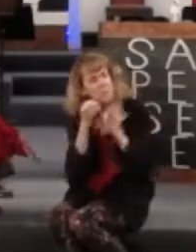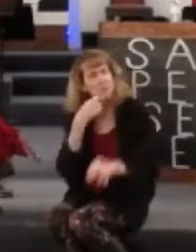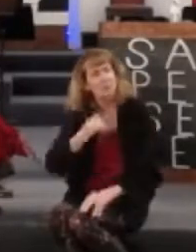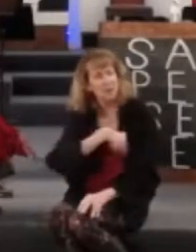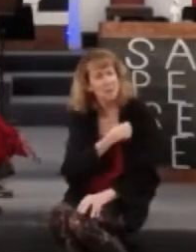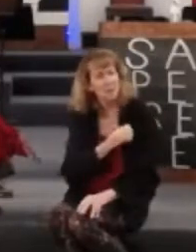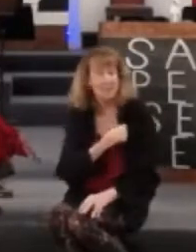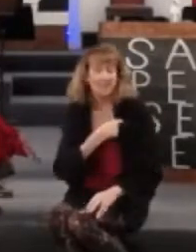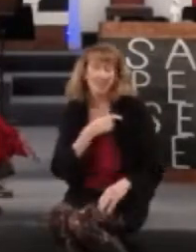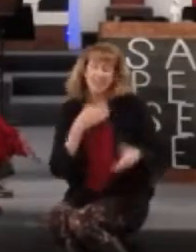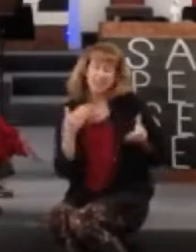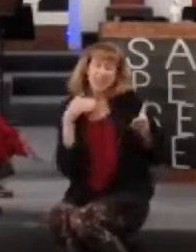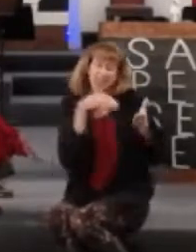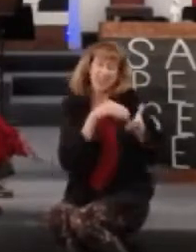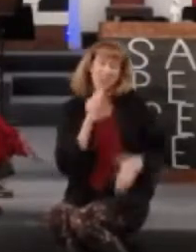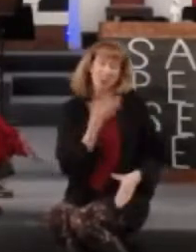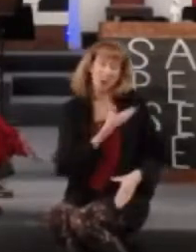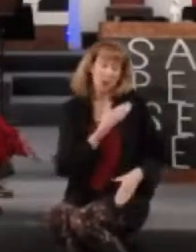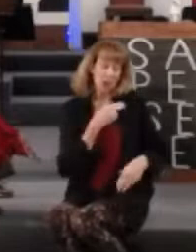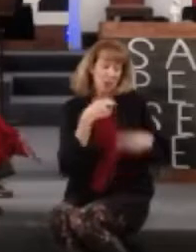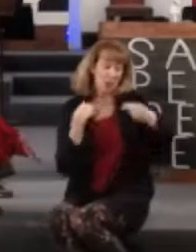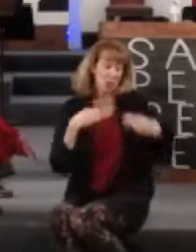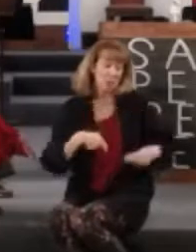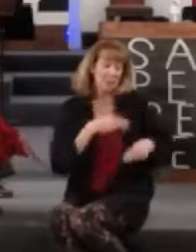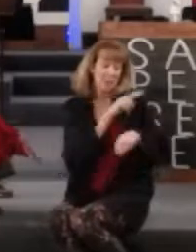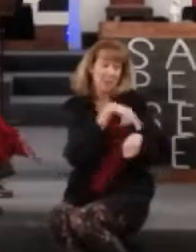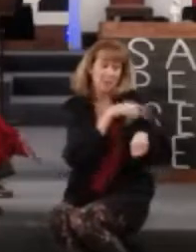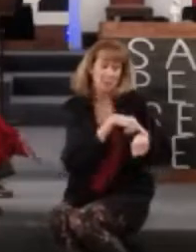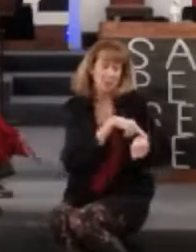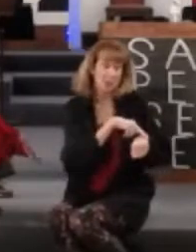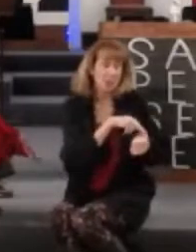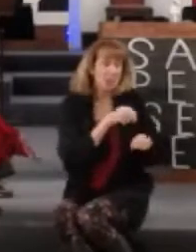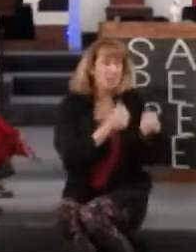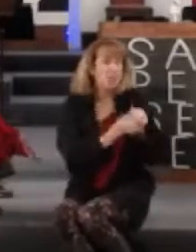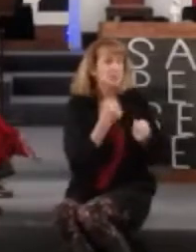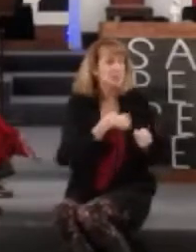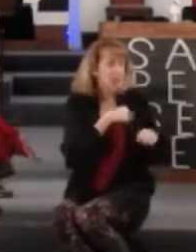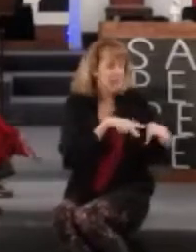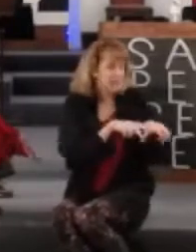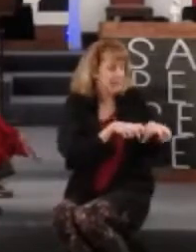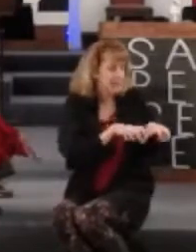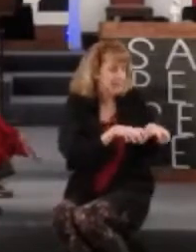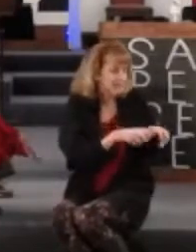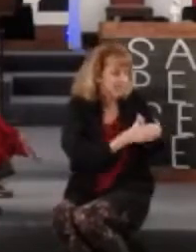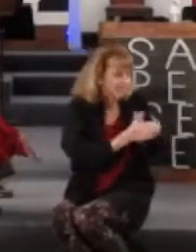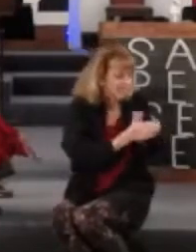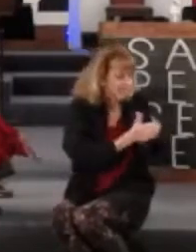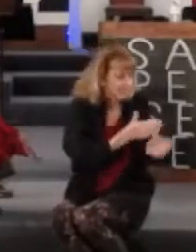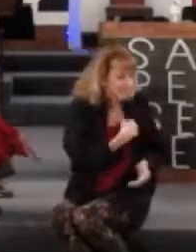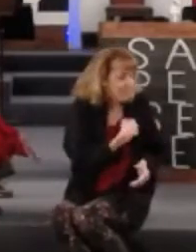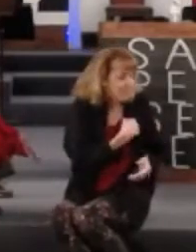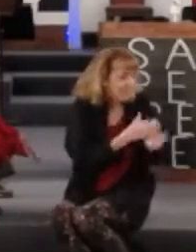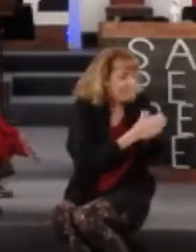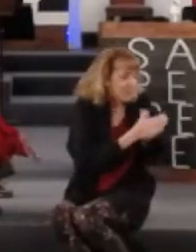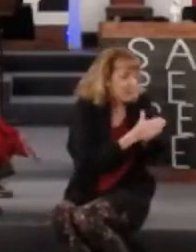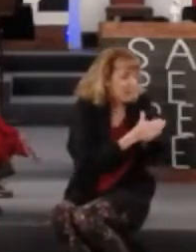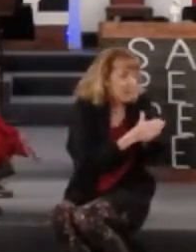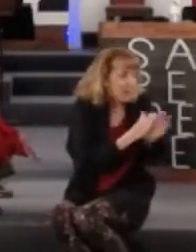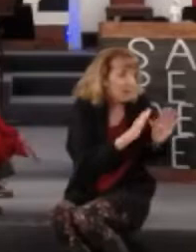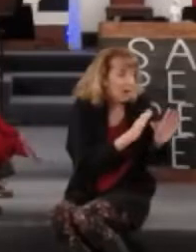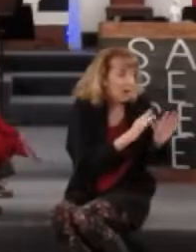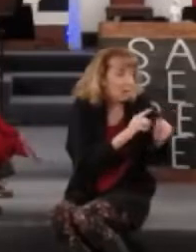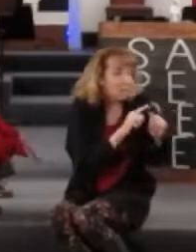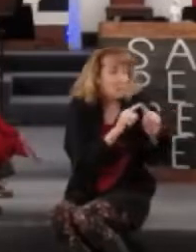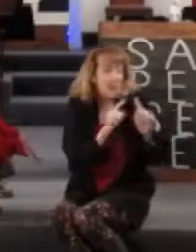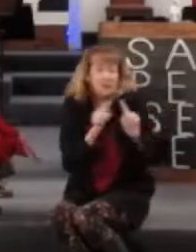against our nature. We want to look out for our own interests, and to submit, that means we have to put someone else before ourselves.